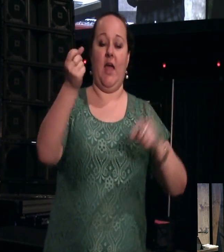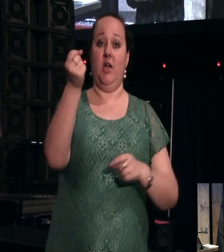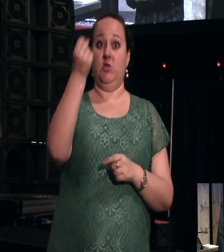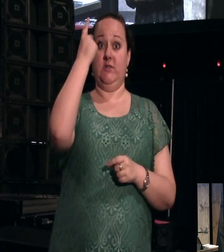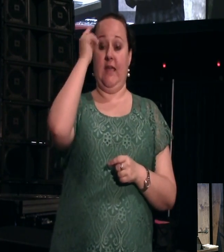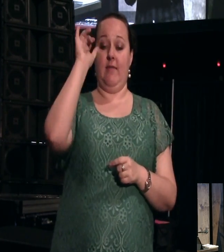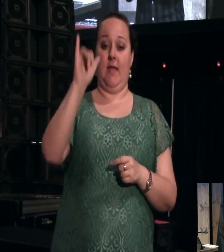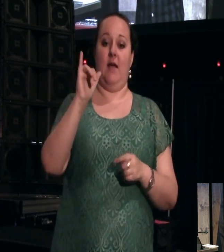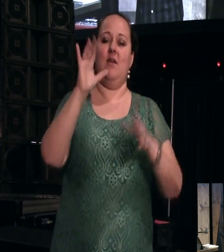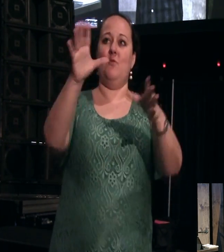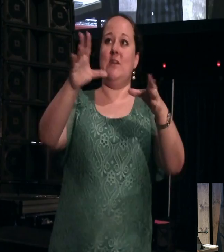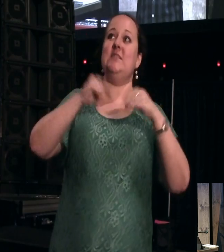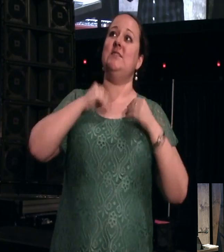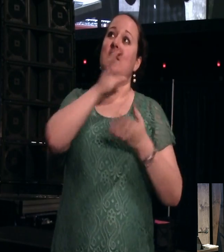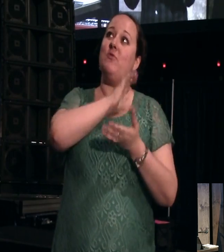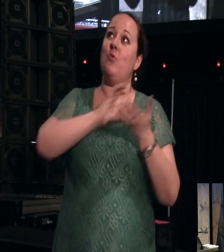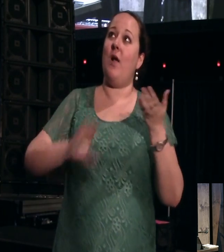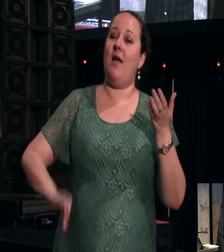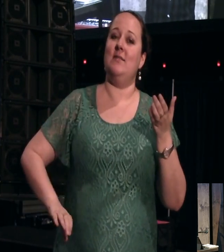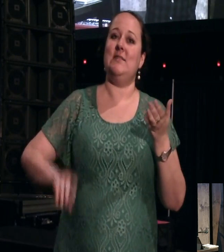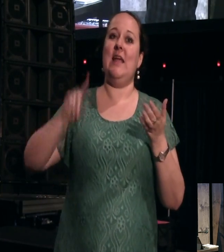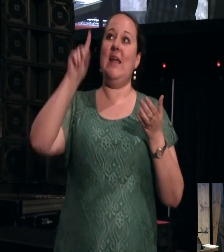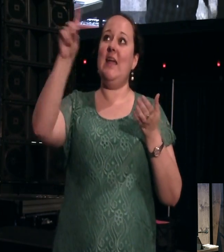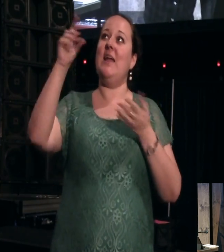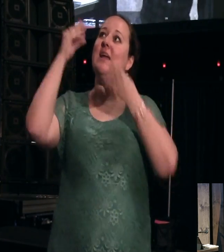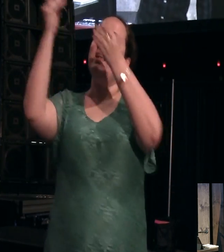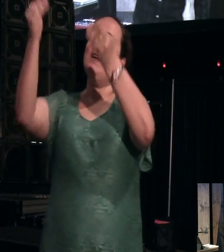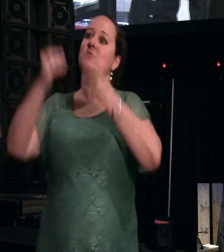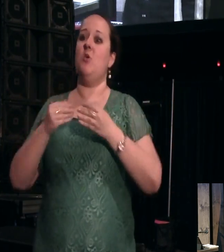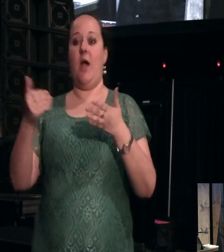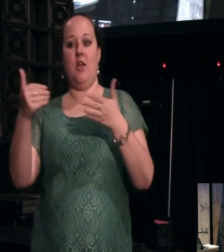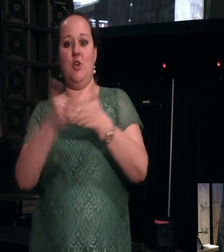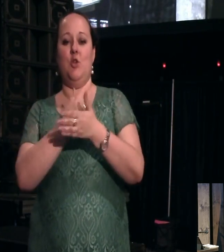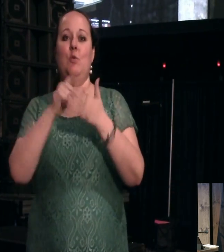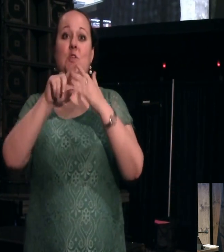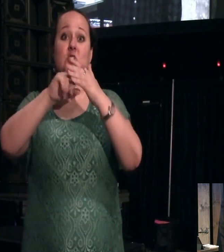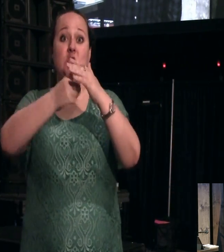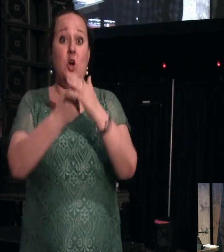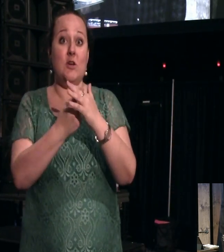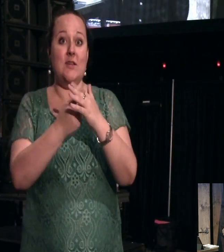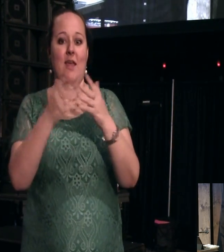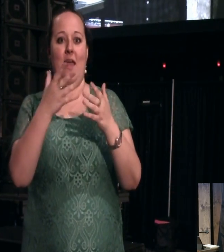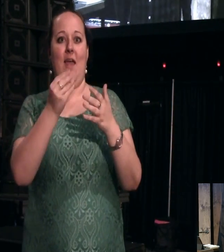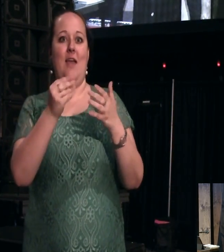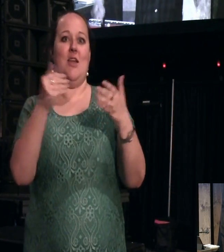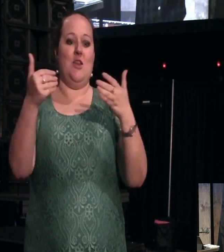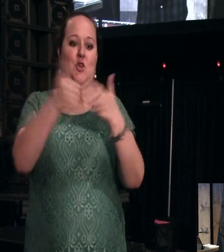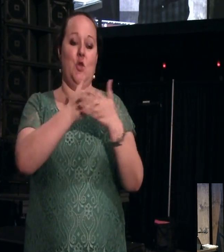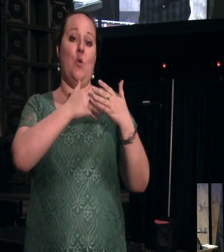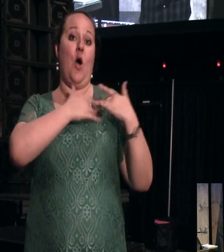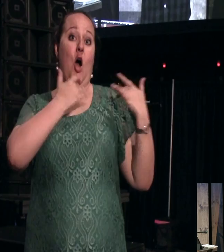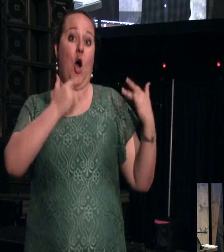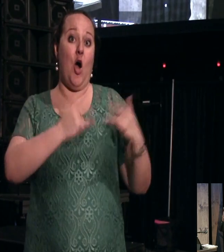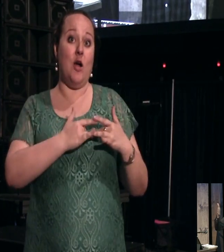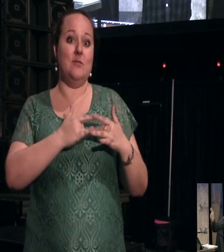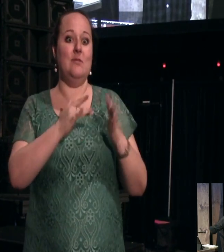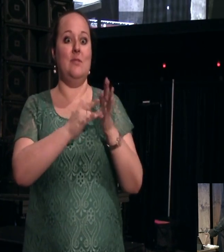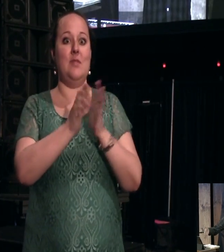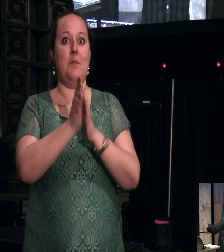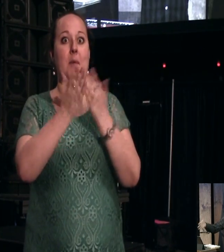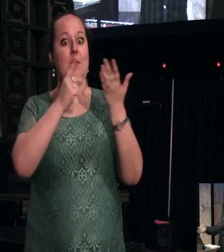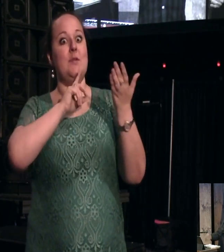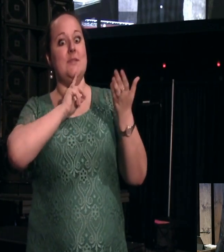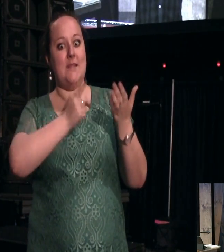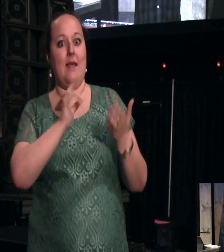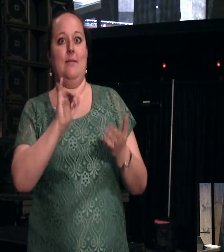that, and when you receive Christ into your life, he gives you a new start and a